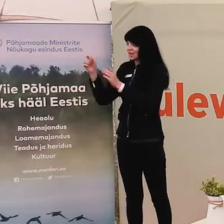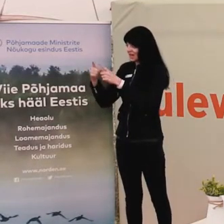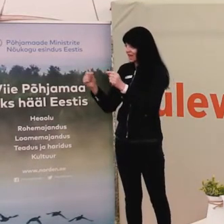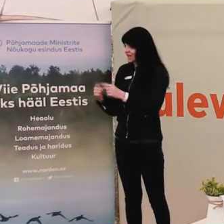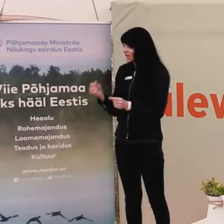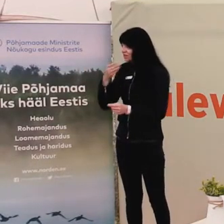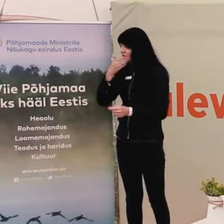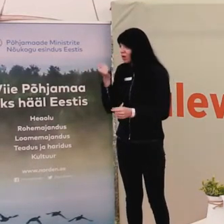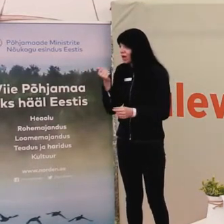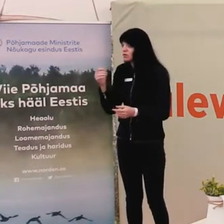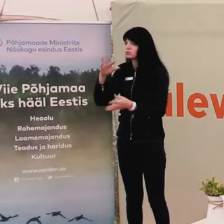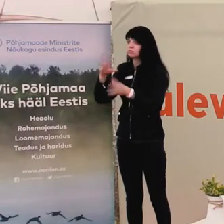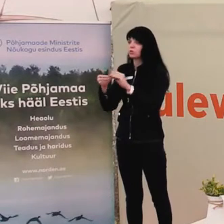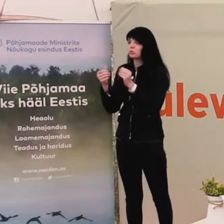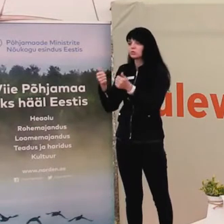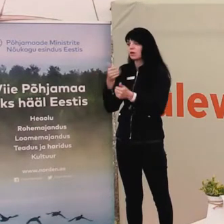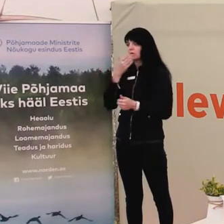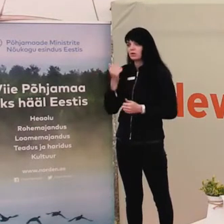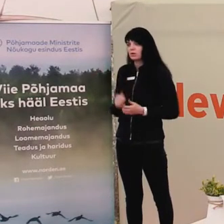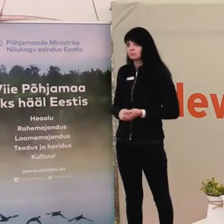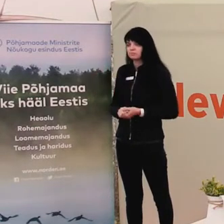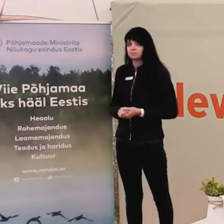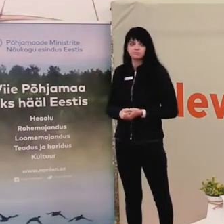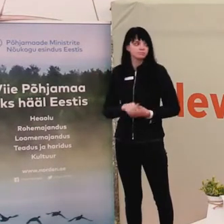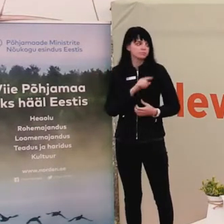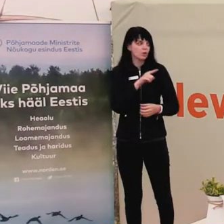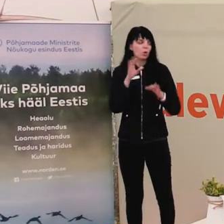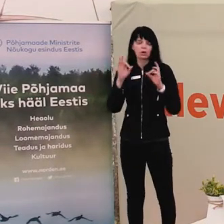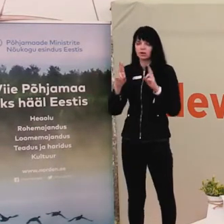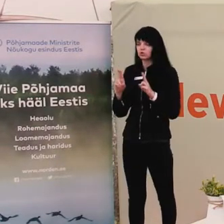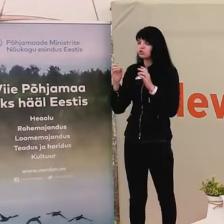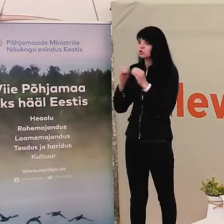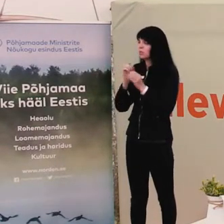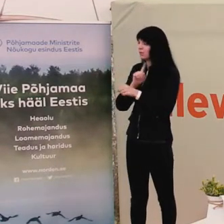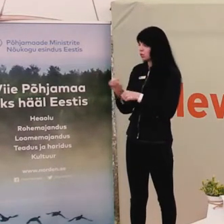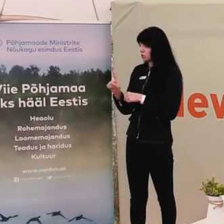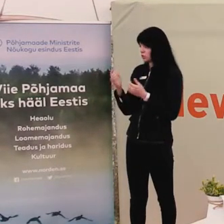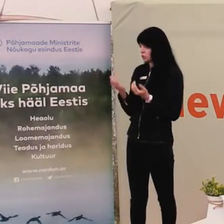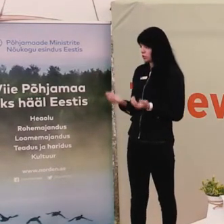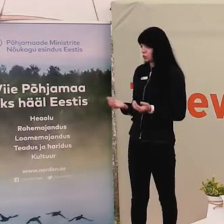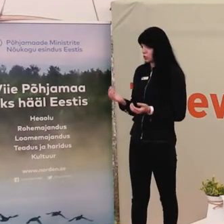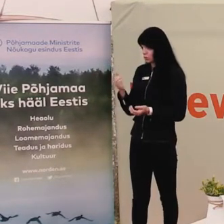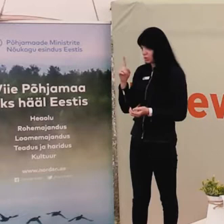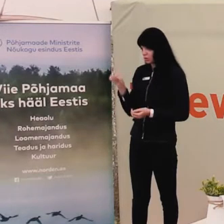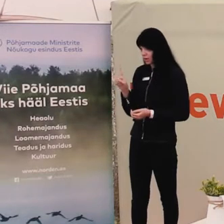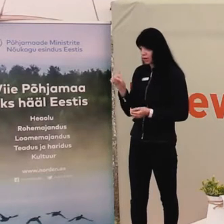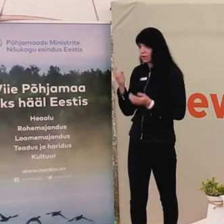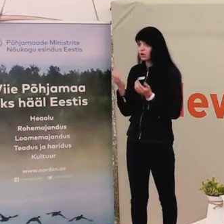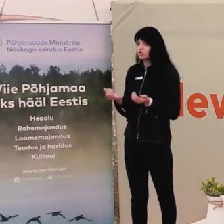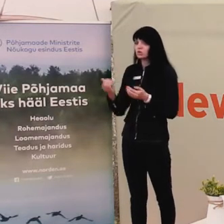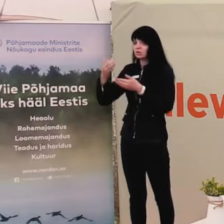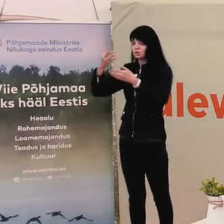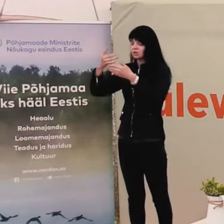a good result. Okay, so since we have about 10 minutes left in the debate, now we're going to make a list of all the things that we are going